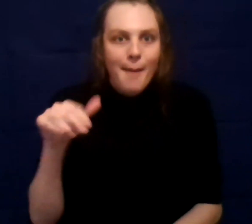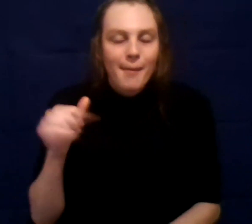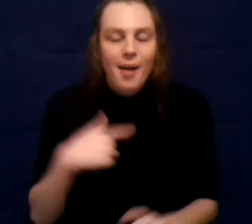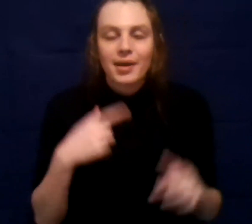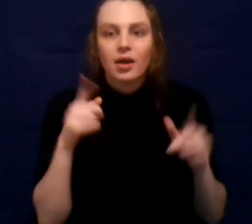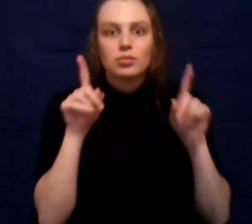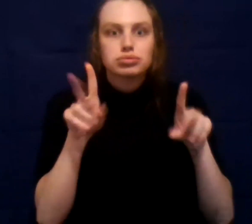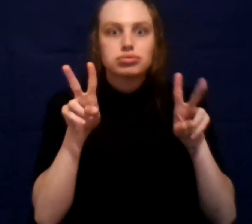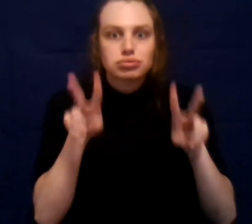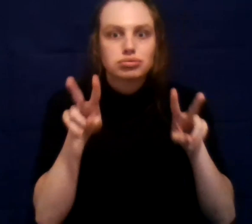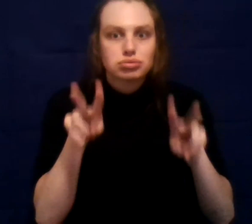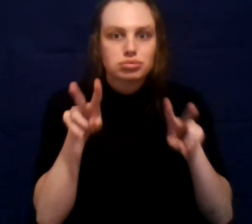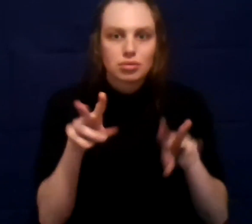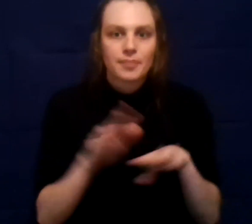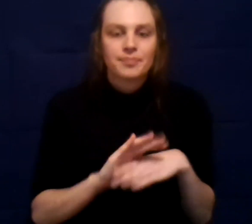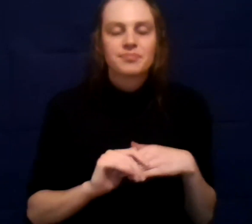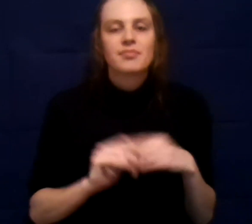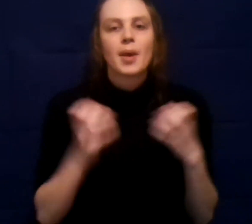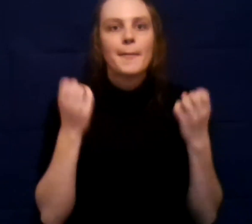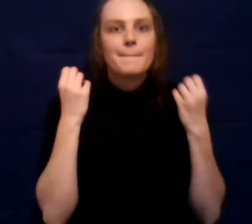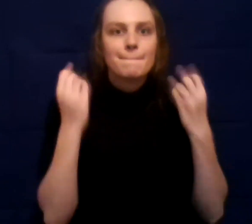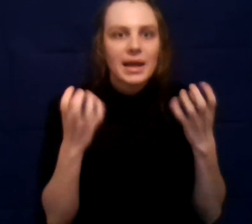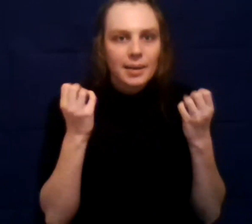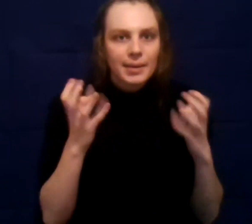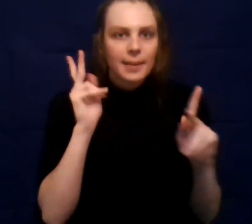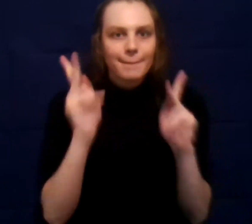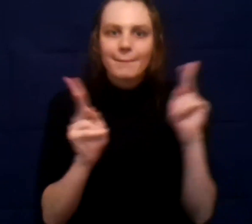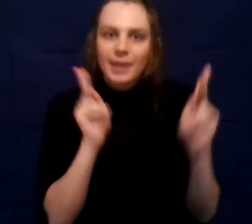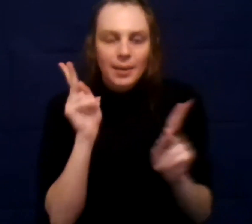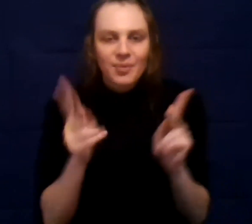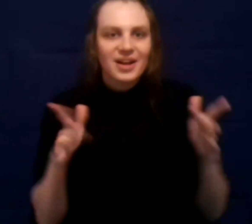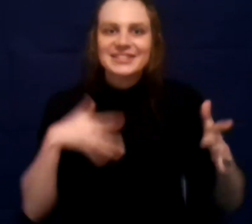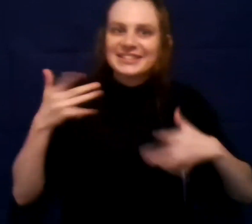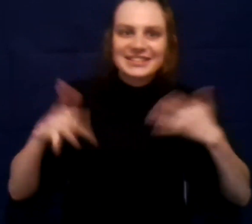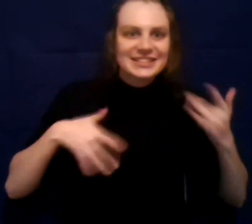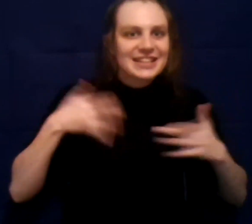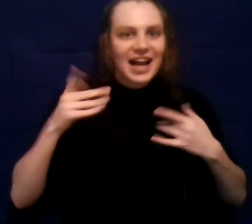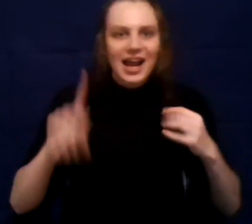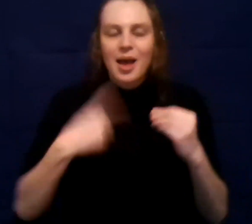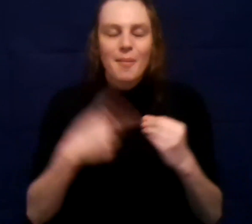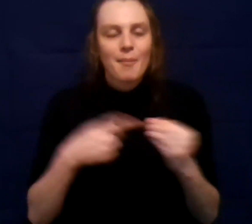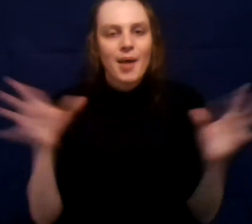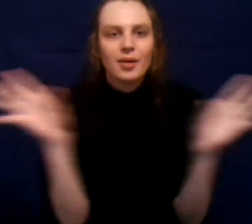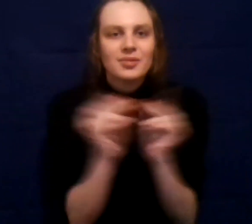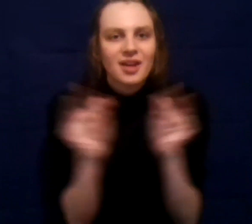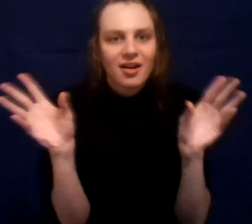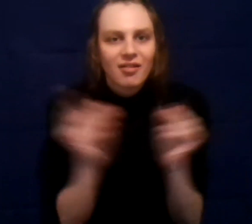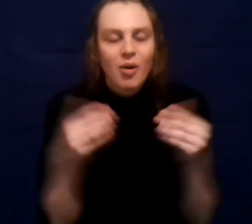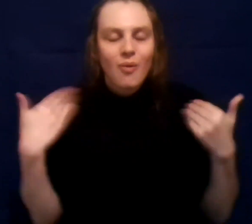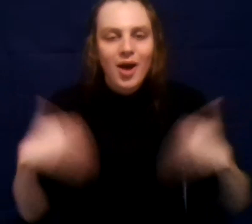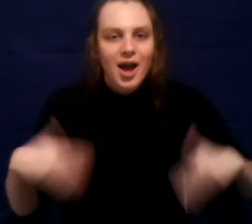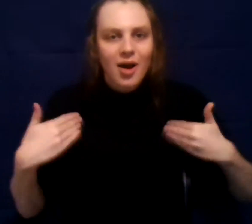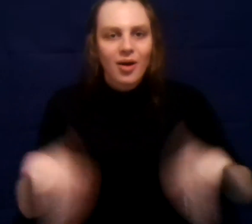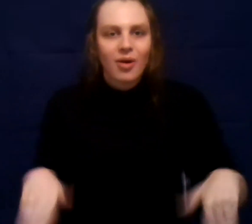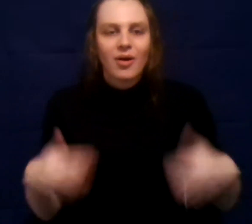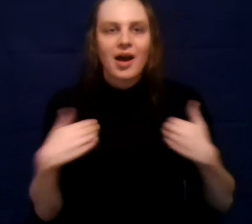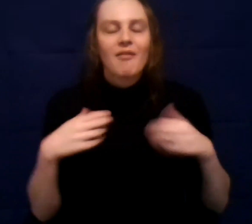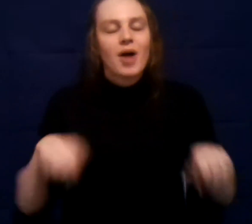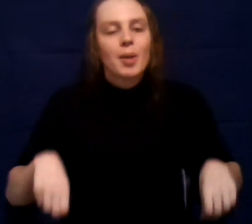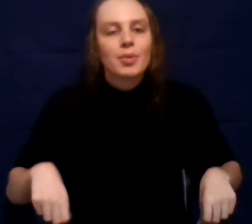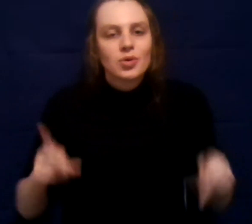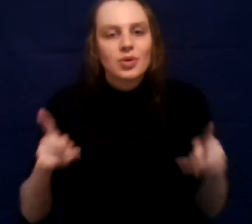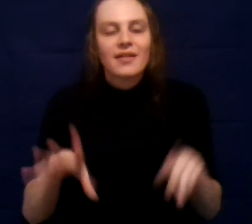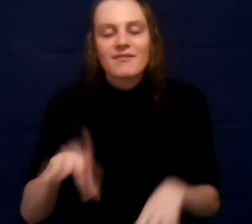whole scene of people, you know, it's just like having this opportunity to find other